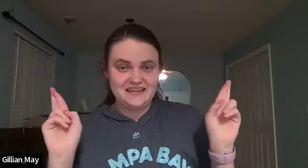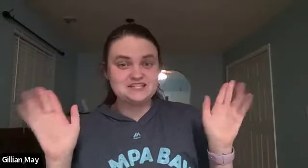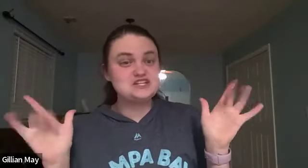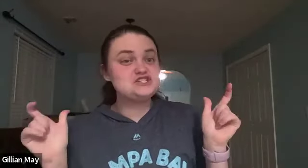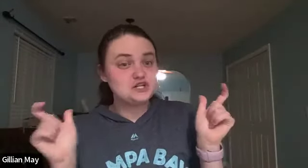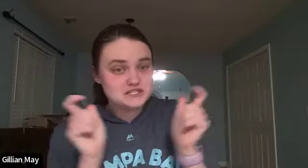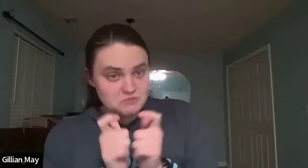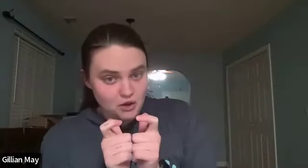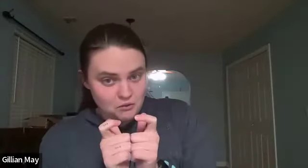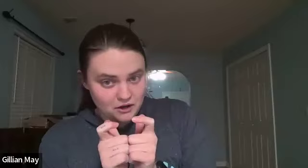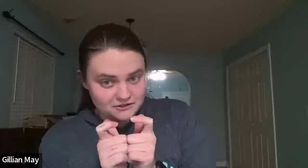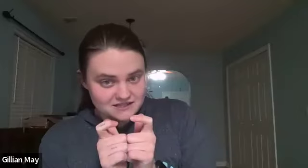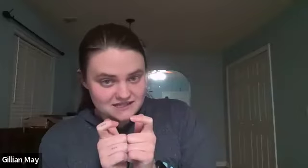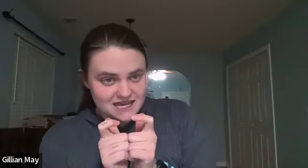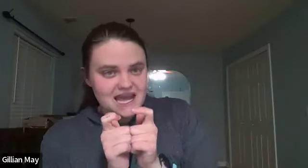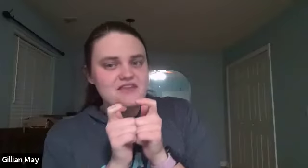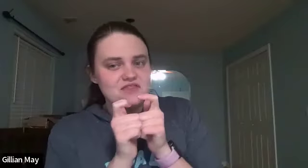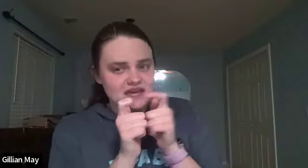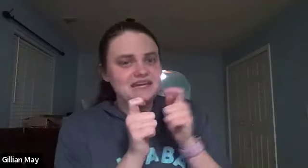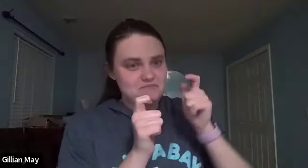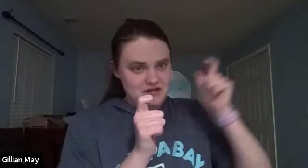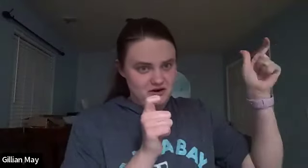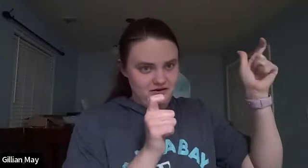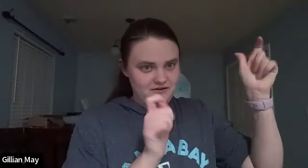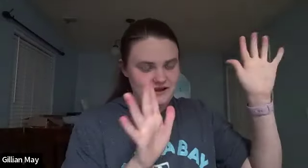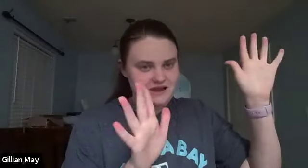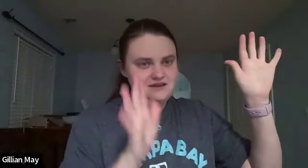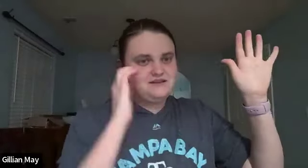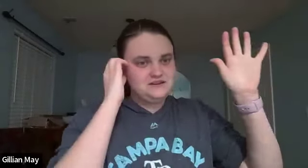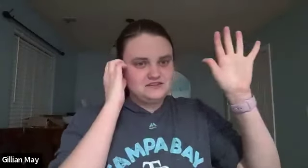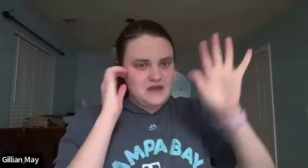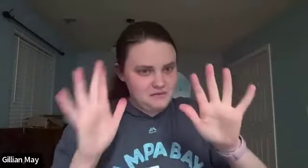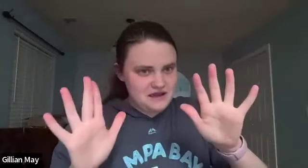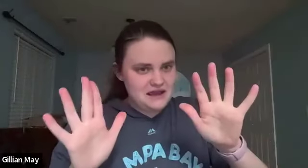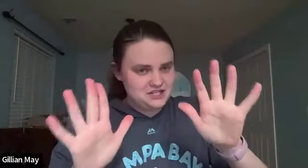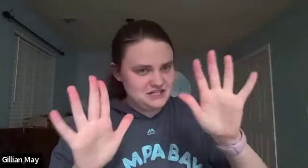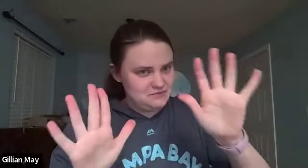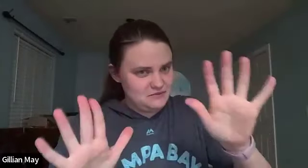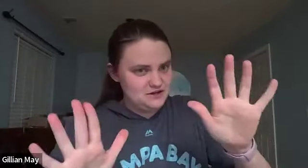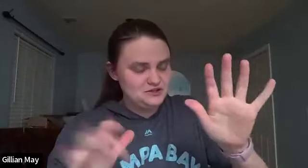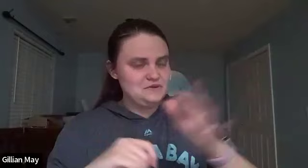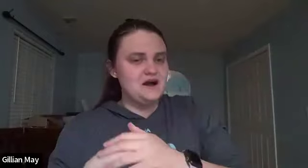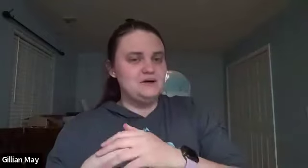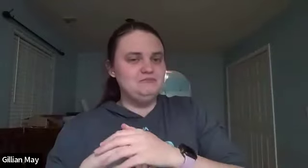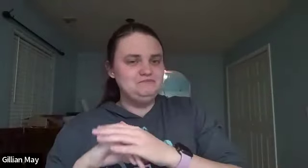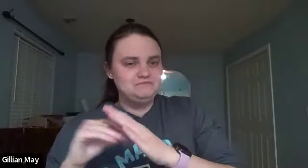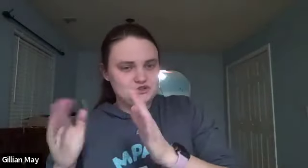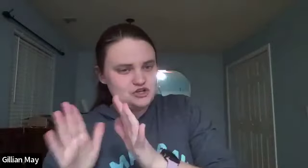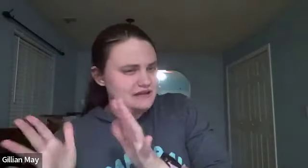is going to start small words and then get bigger. Okay. So that way, I just like to prepare you. They'll start like